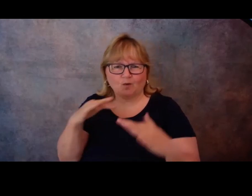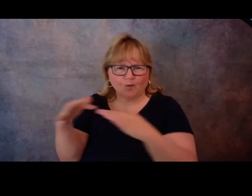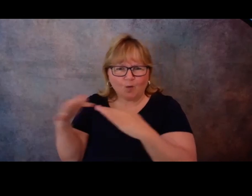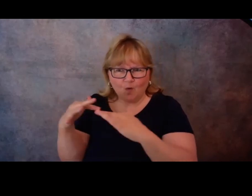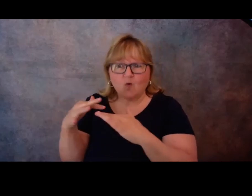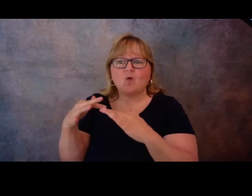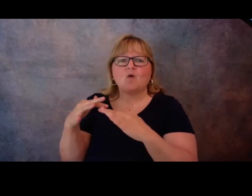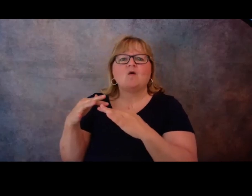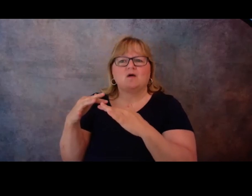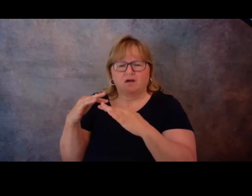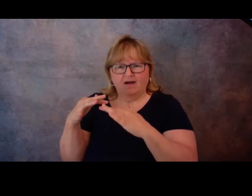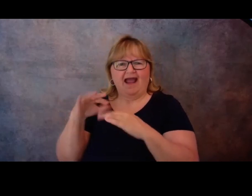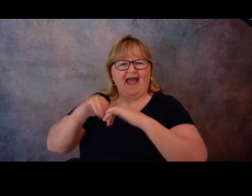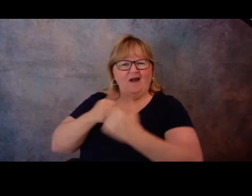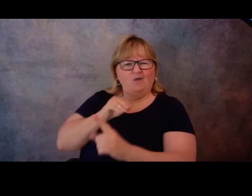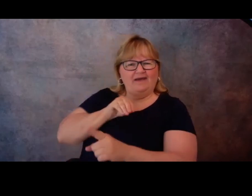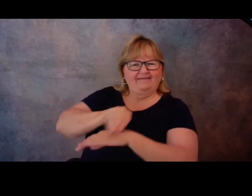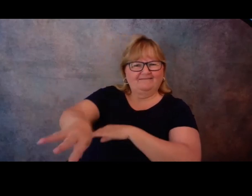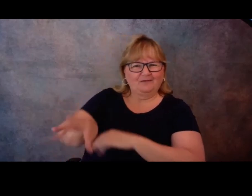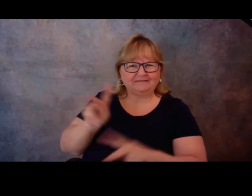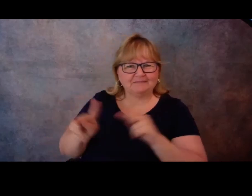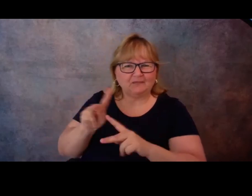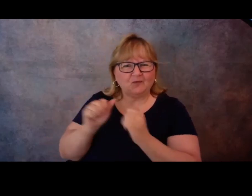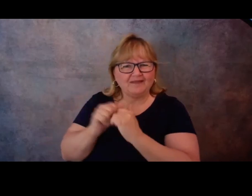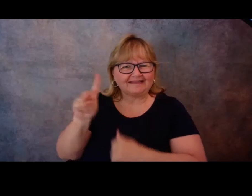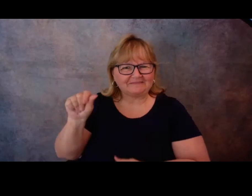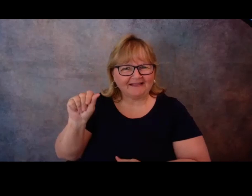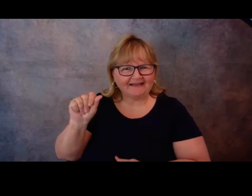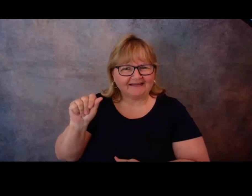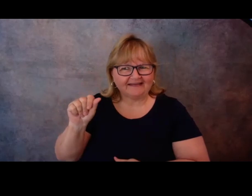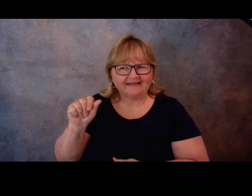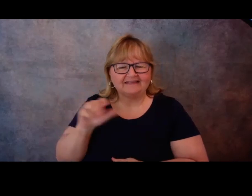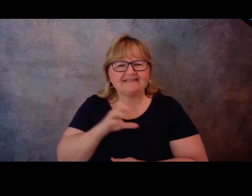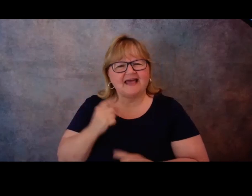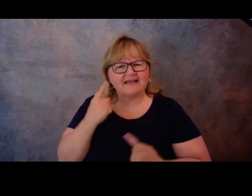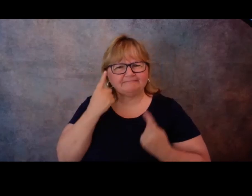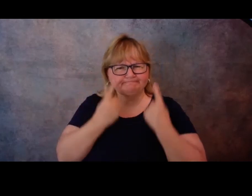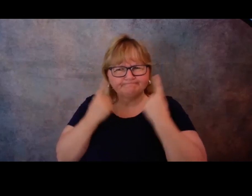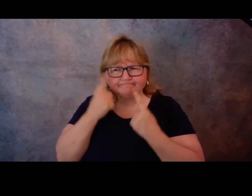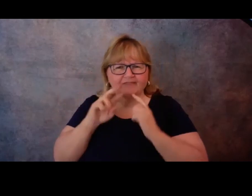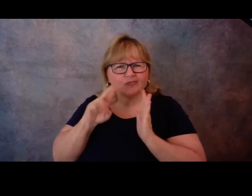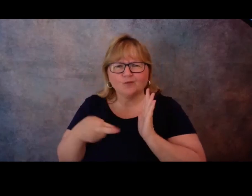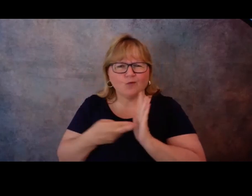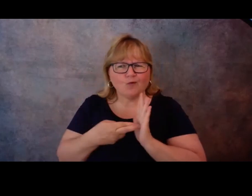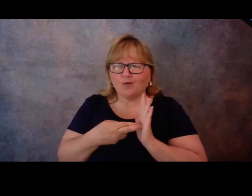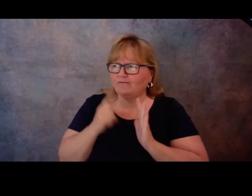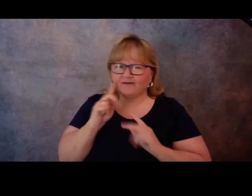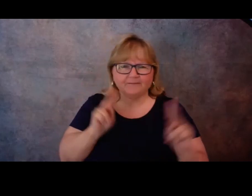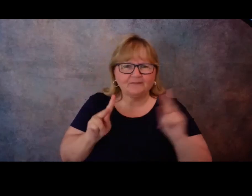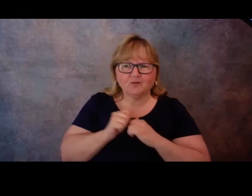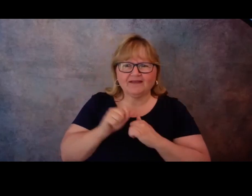with disabilities, and equally interested in the role of persons with disabilities